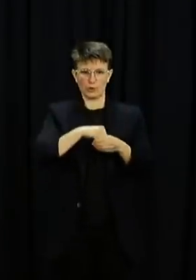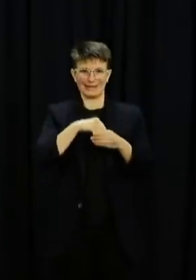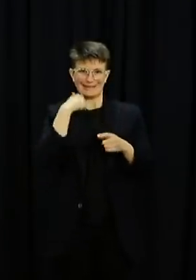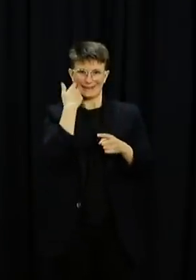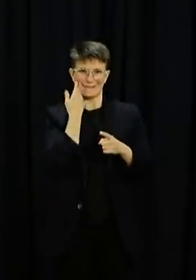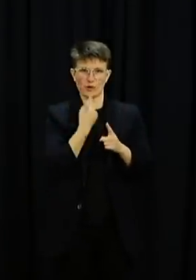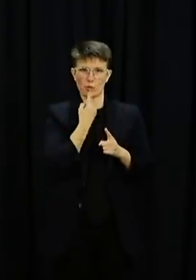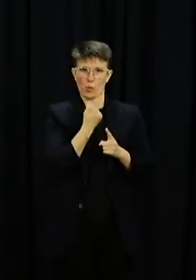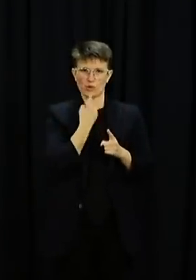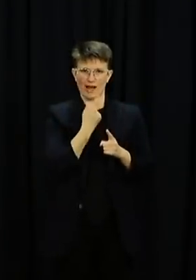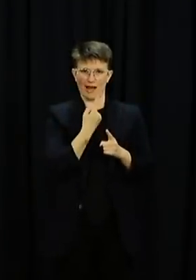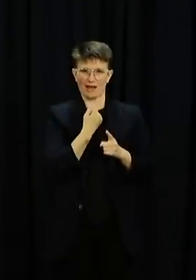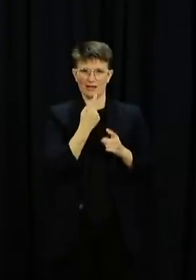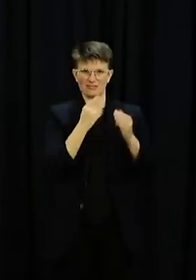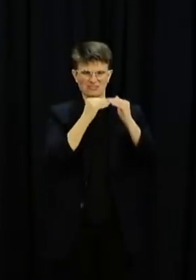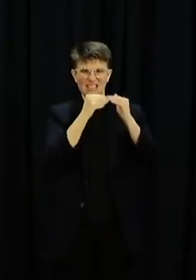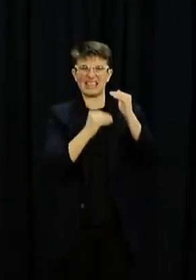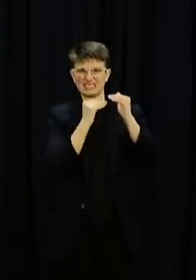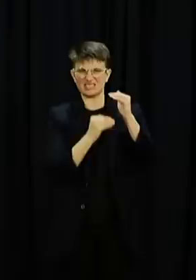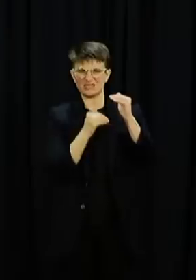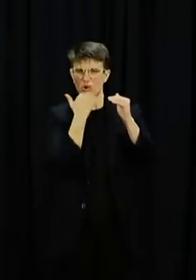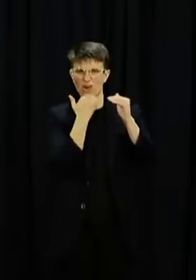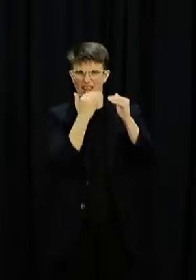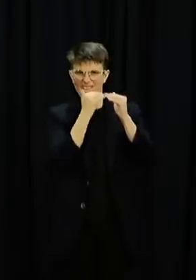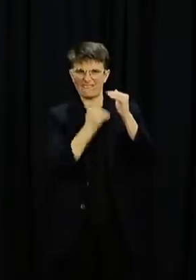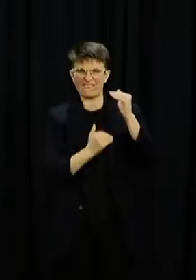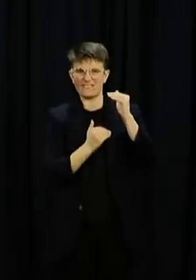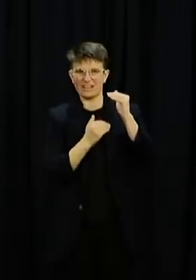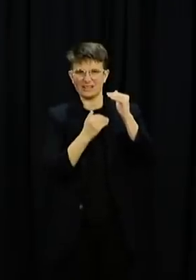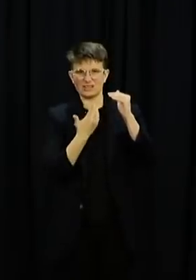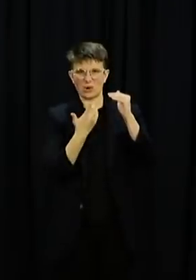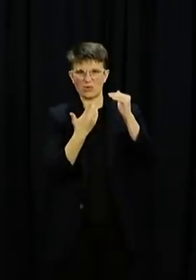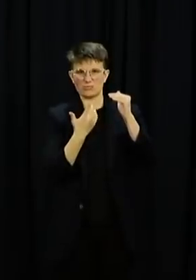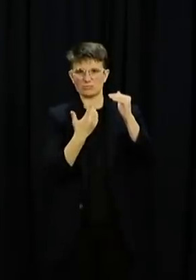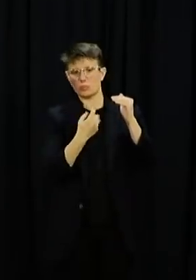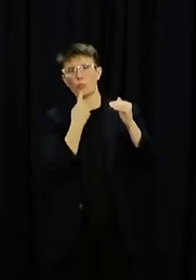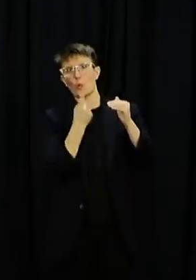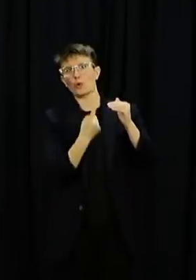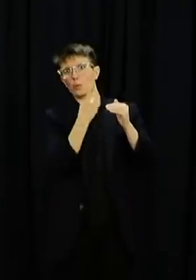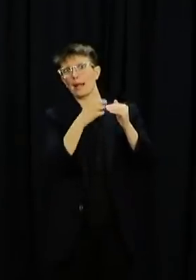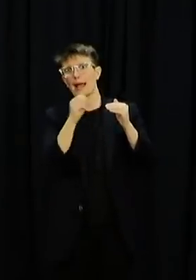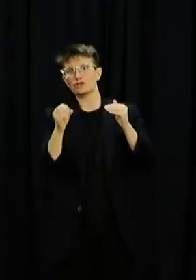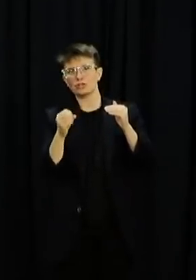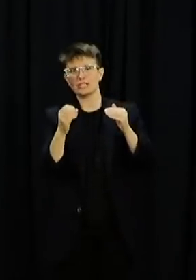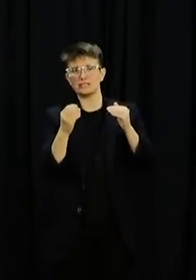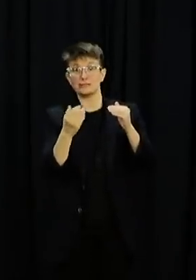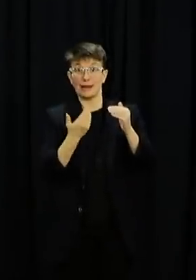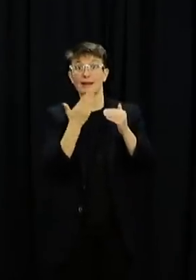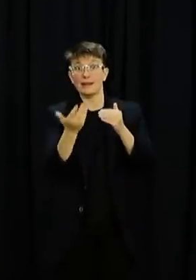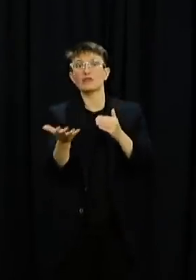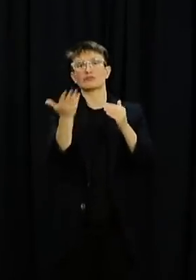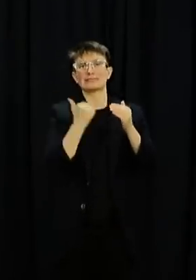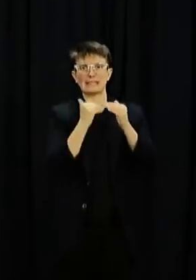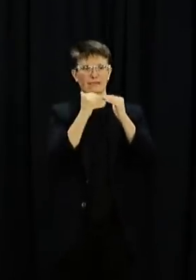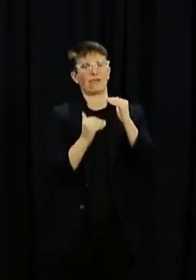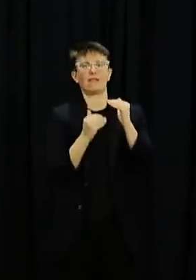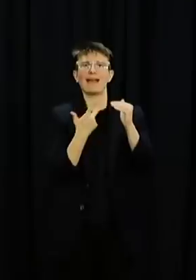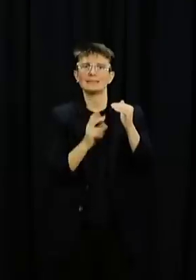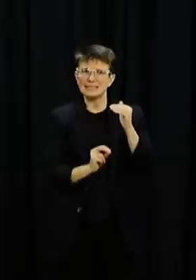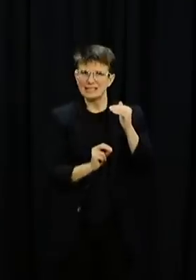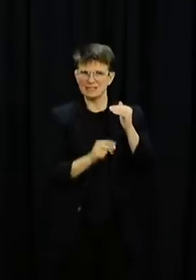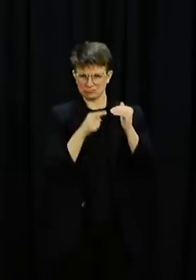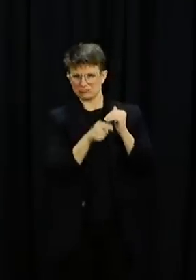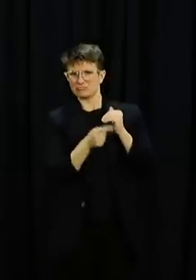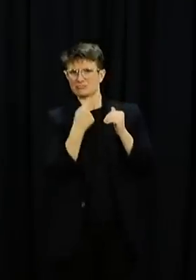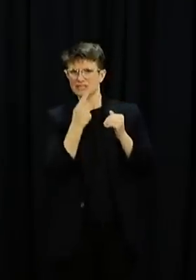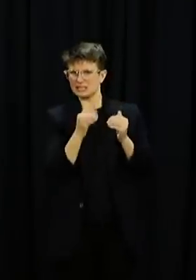as you're saying. I don't think it does suggest that. It just is preempting a whole lot of swabs going to a few places